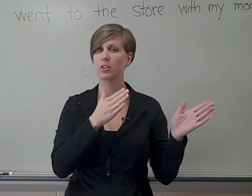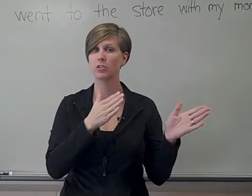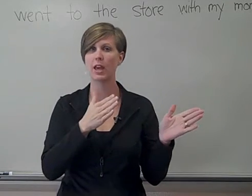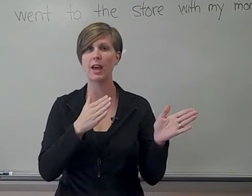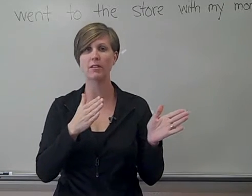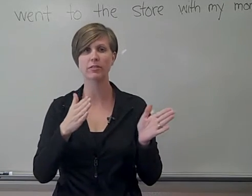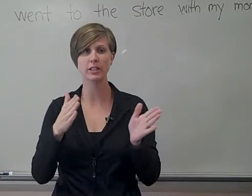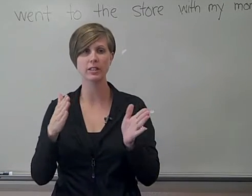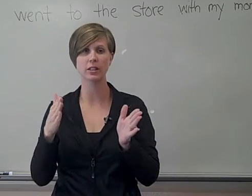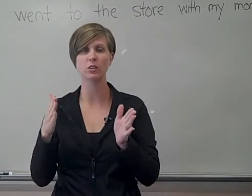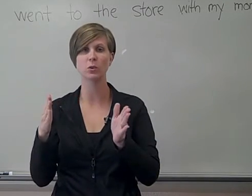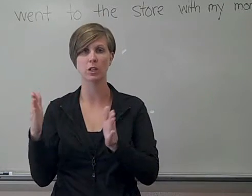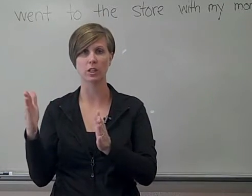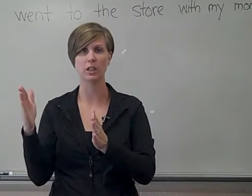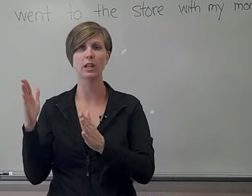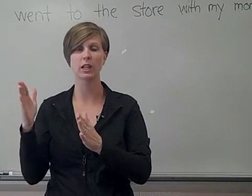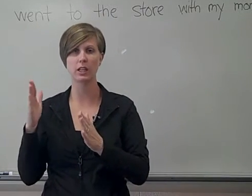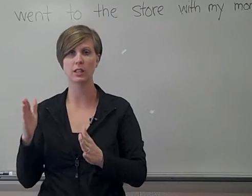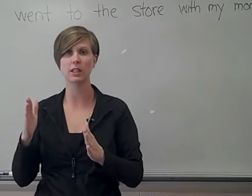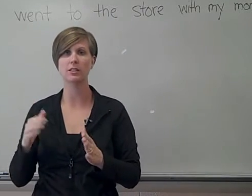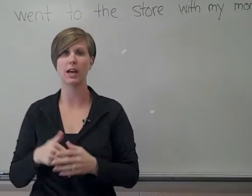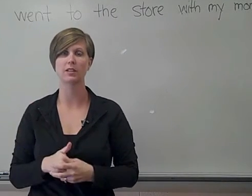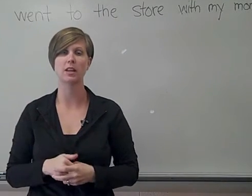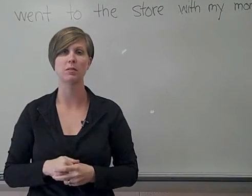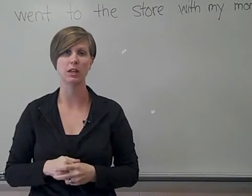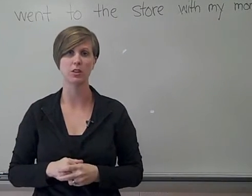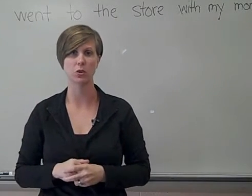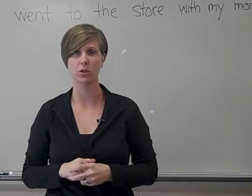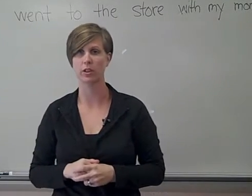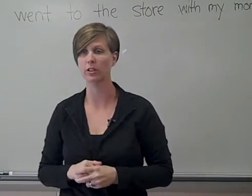Follows every single word in the exact same English order.